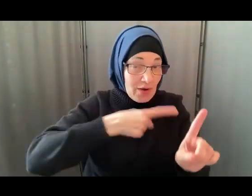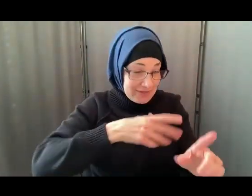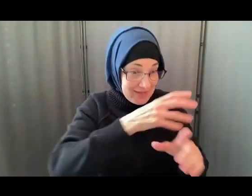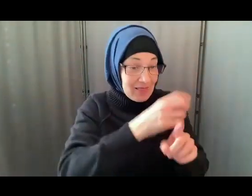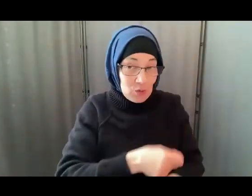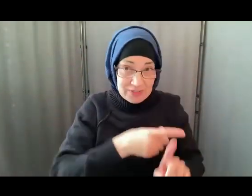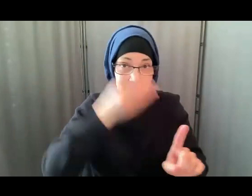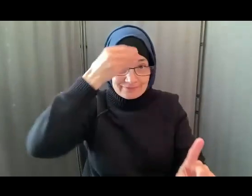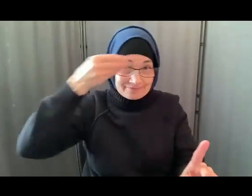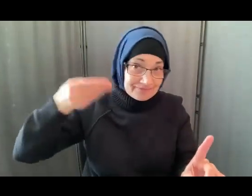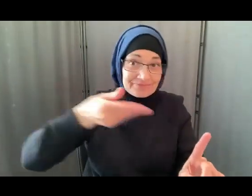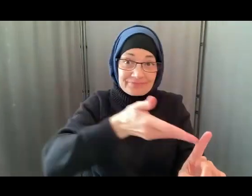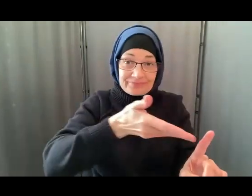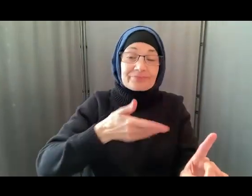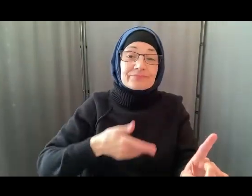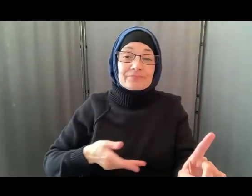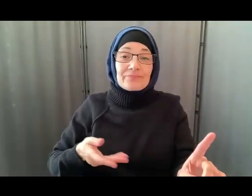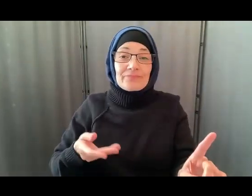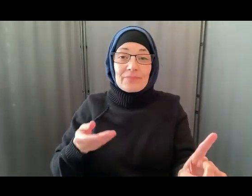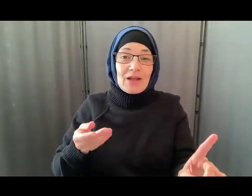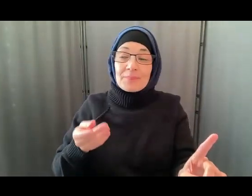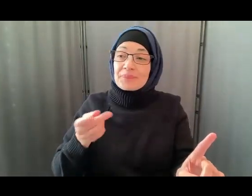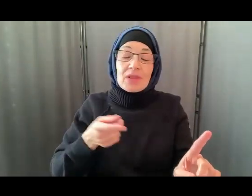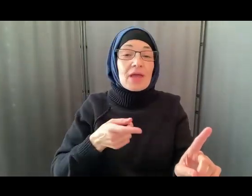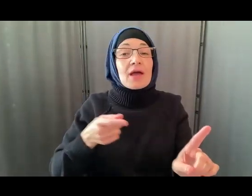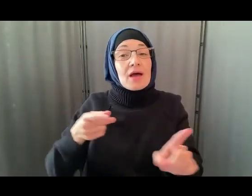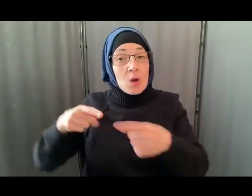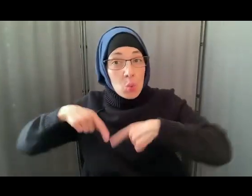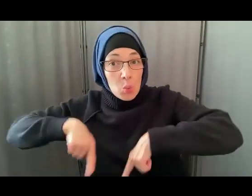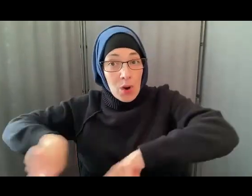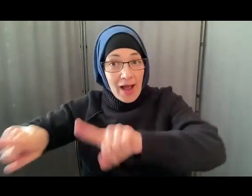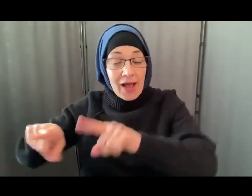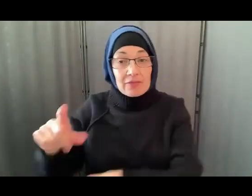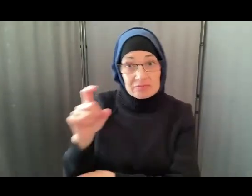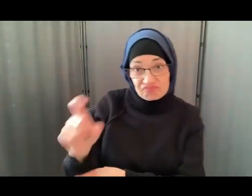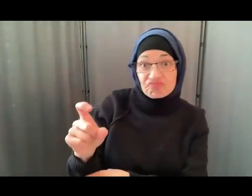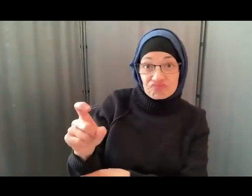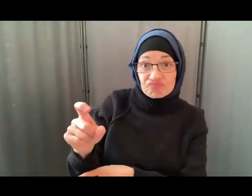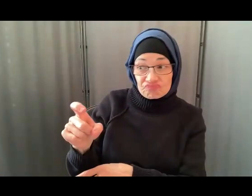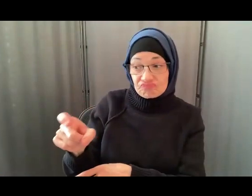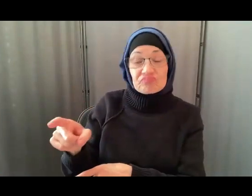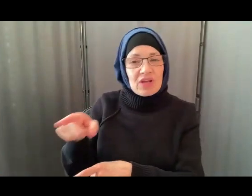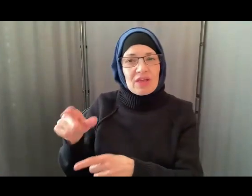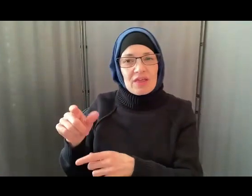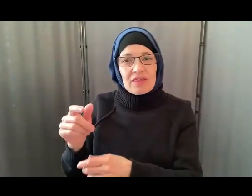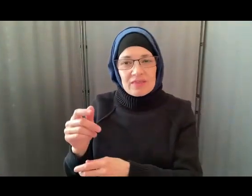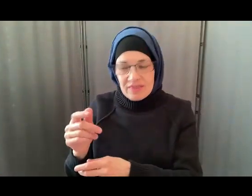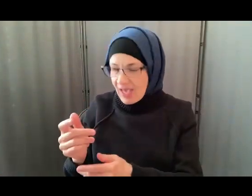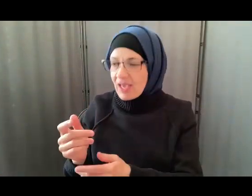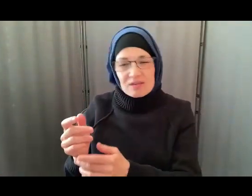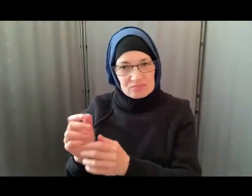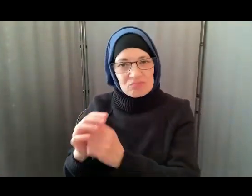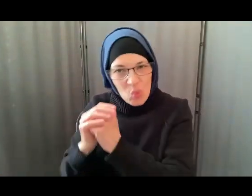as the mushrikeen of Mecca, the polytheists of Mecca, the pagans, idol worshippers, broke